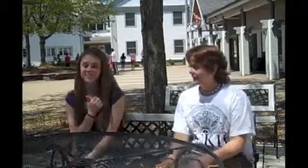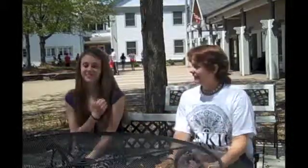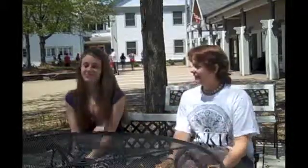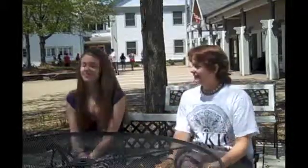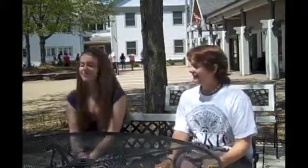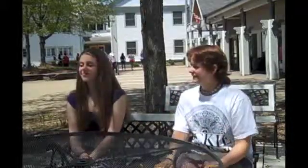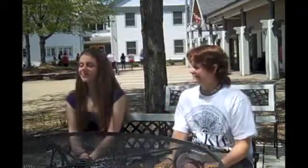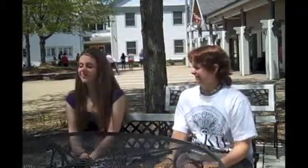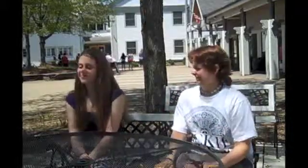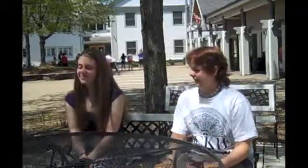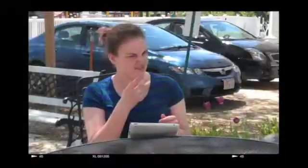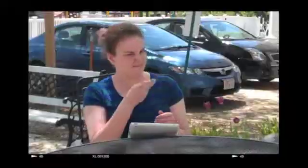deal here.